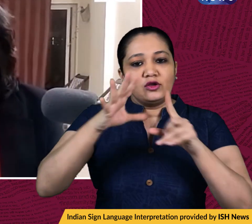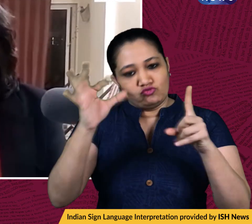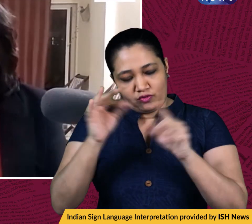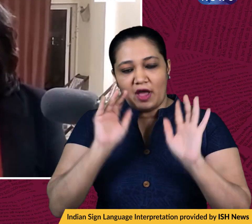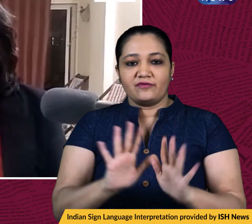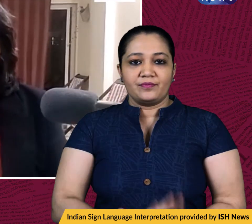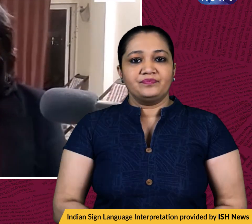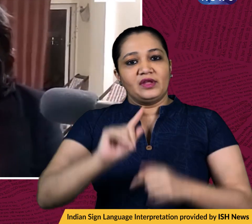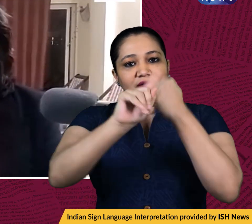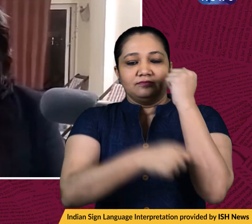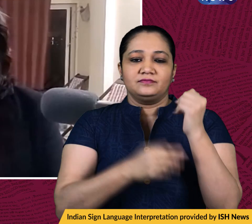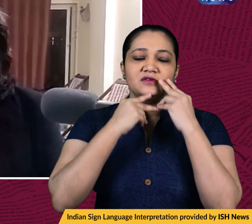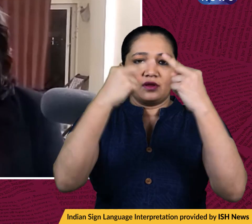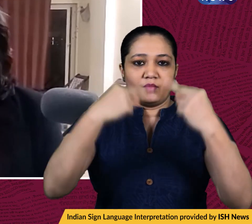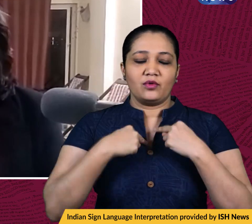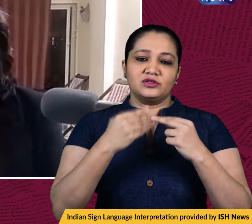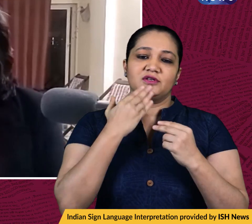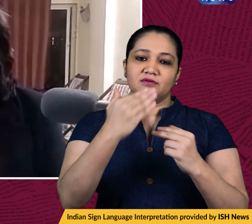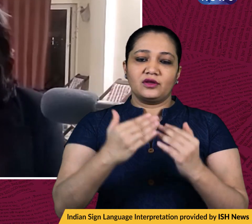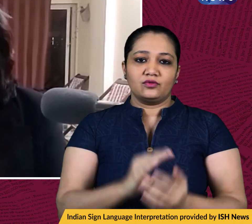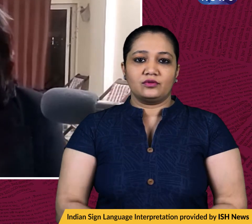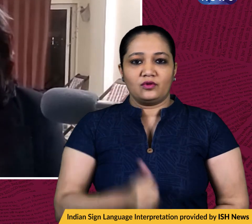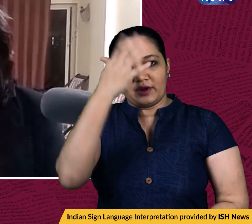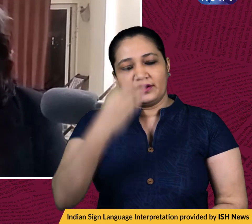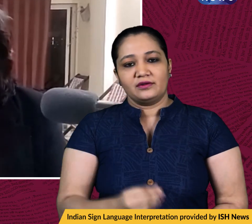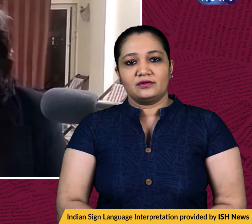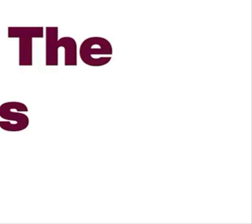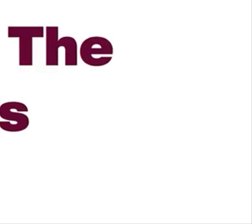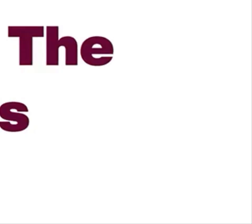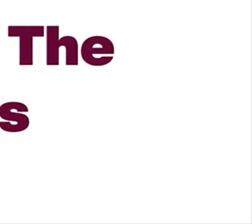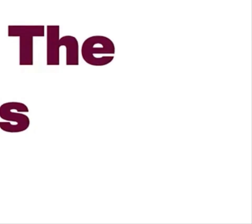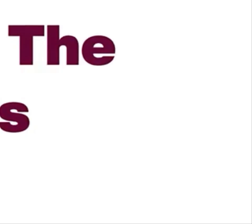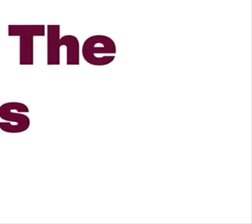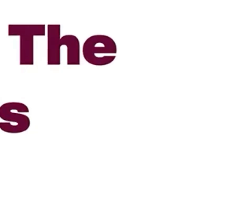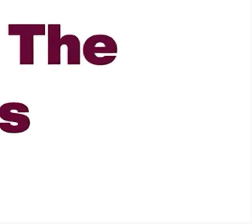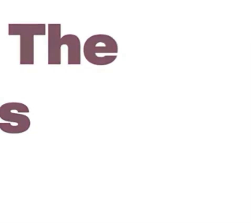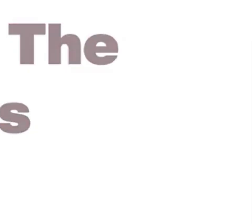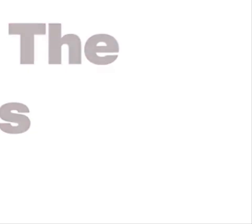experts. That brings us to the end of this bulletin. Thank you so much for watching. Good night.